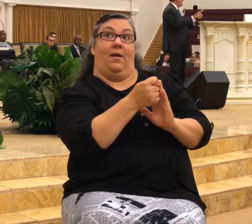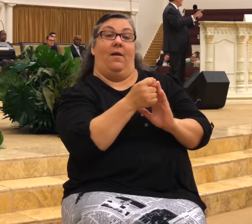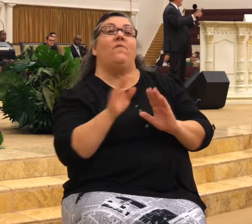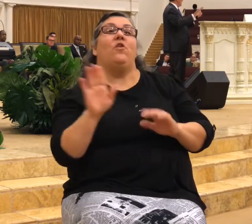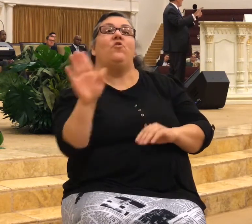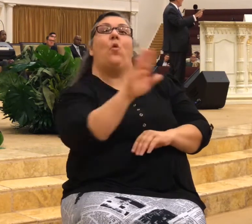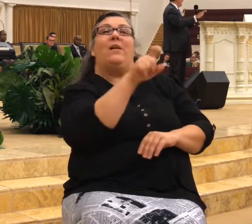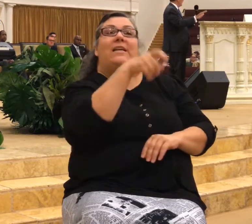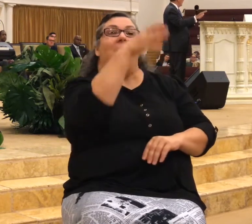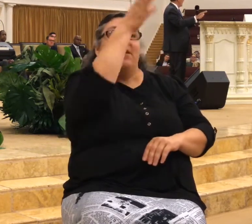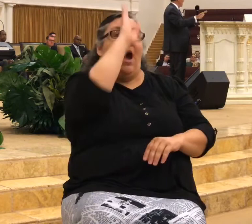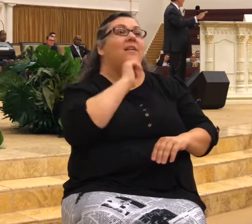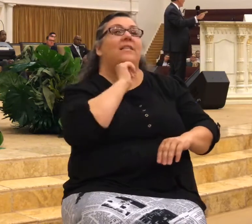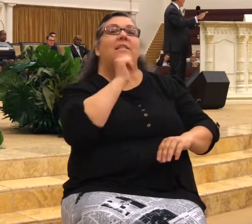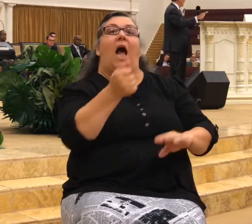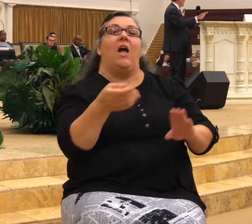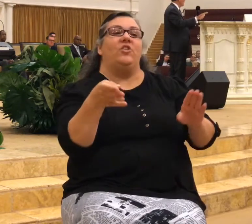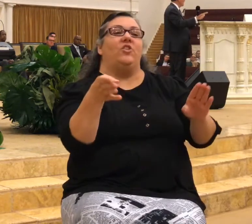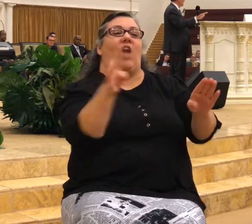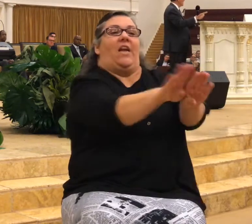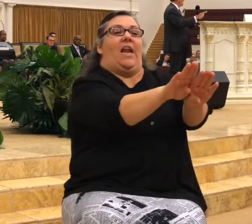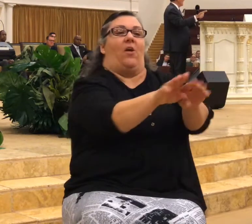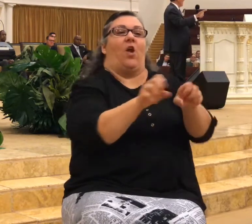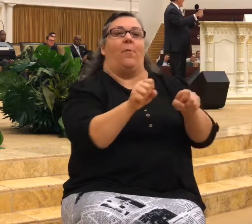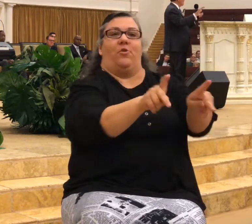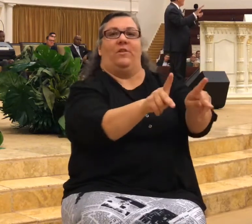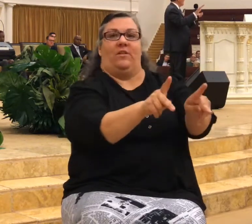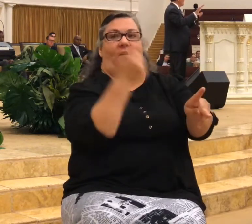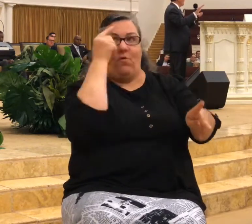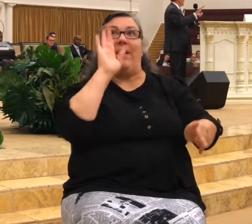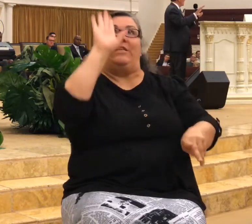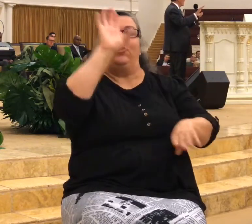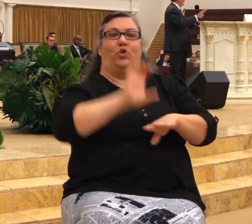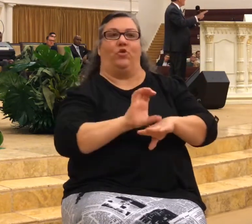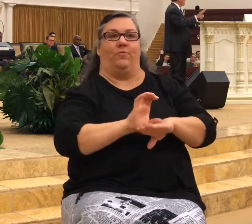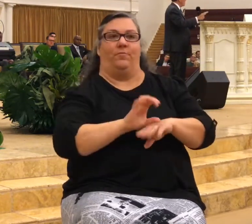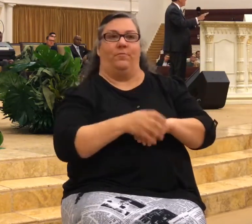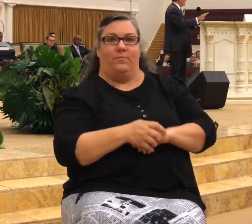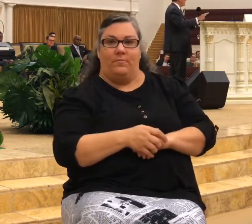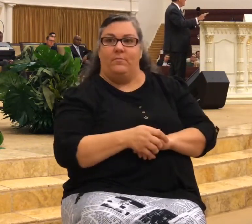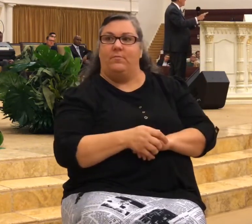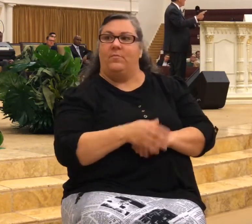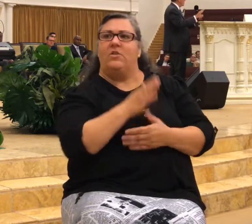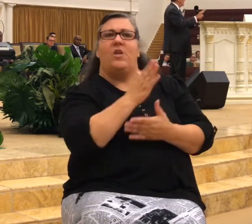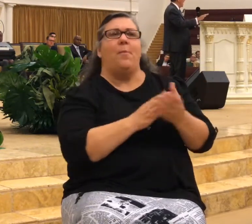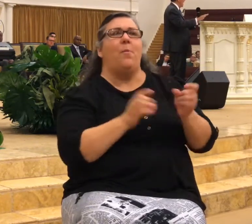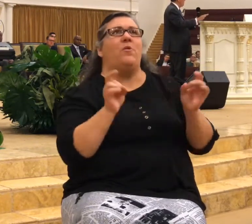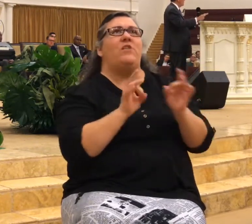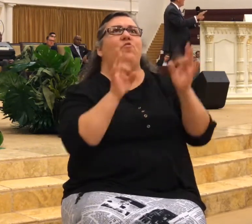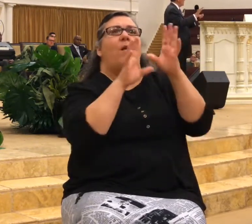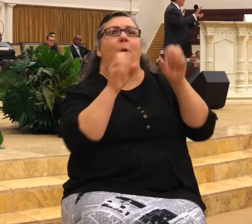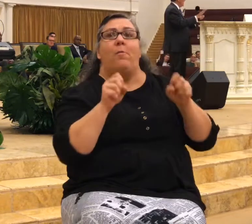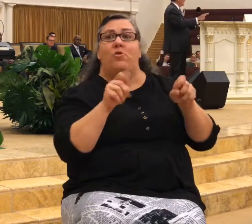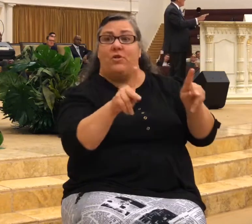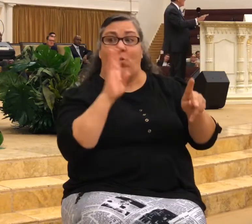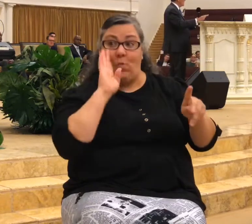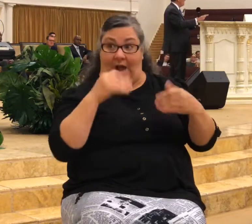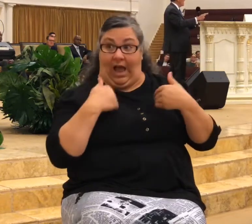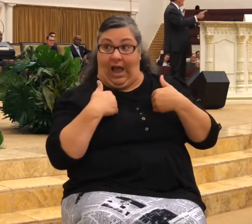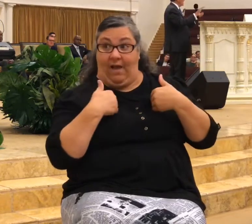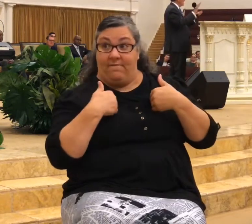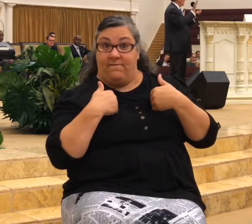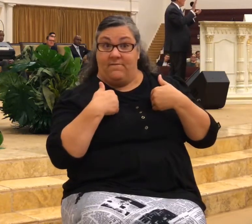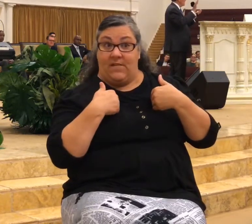opportunities that he gives for his church. I believe that some of the greatest opportunities we're going to have for